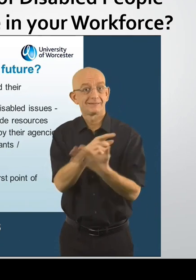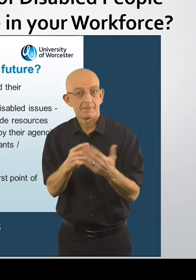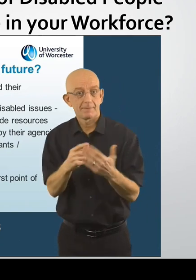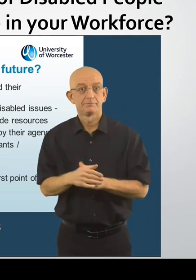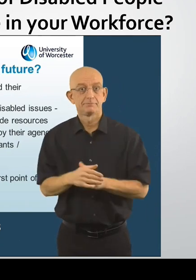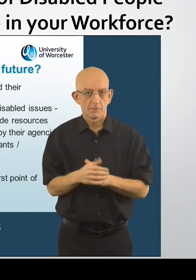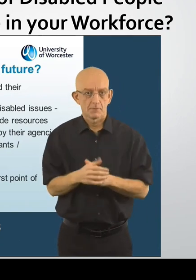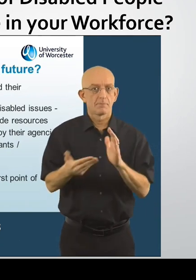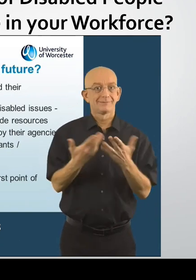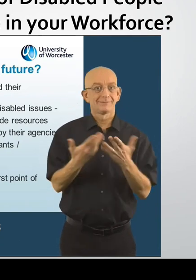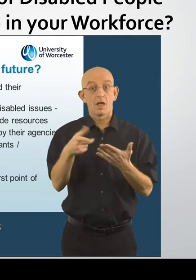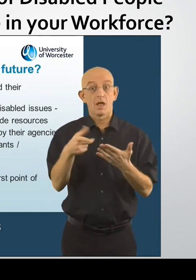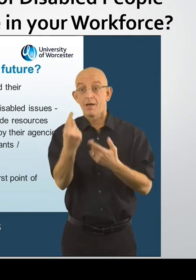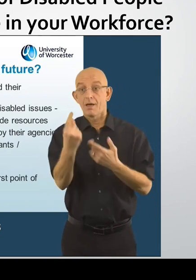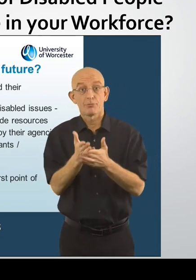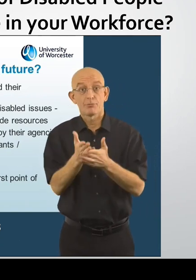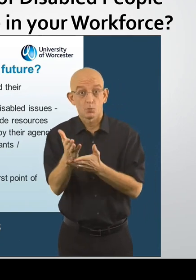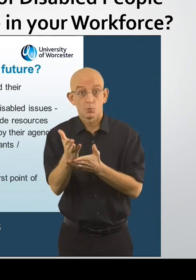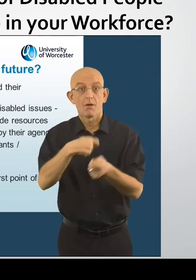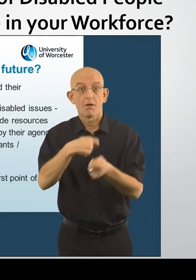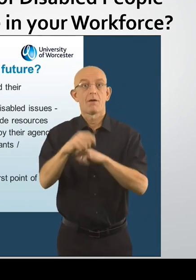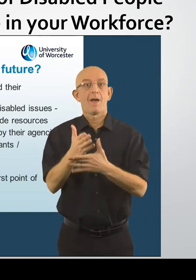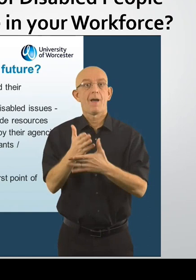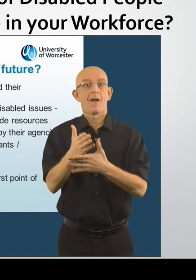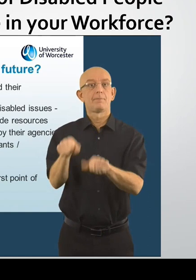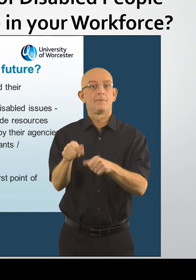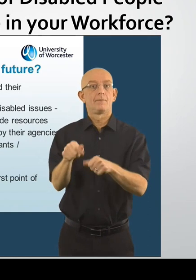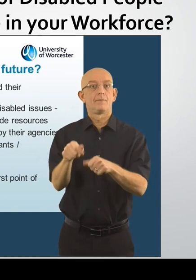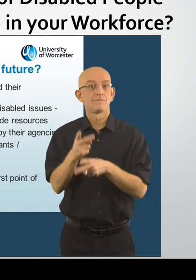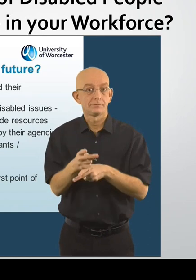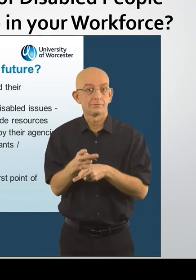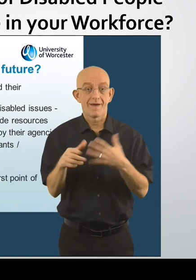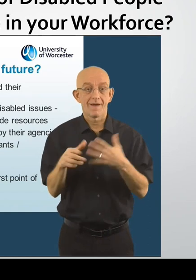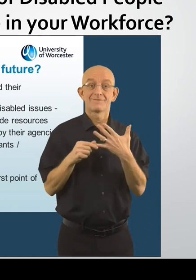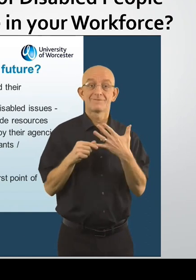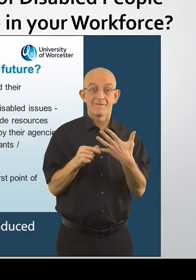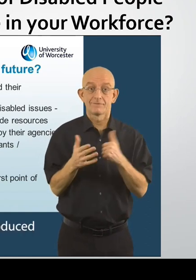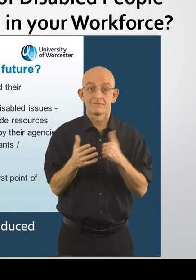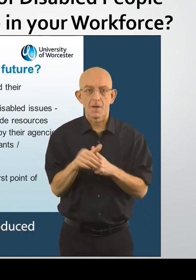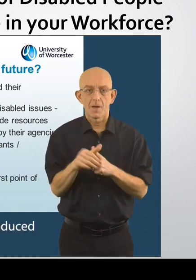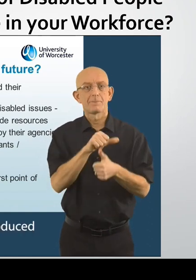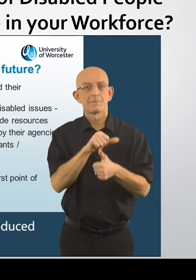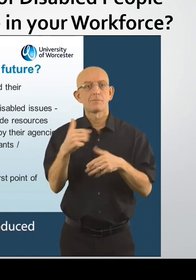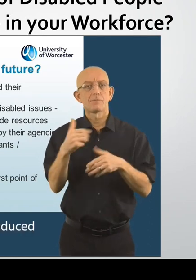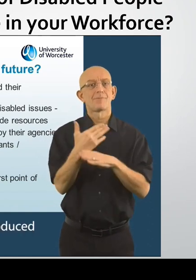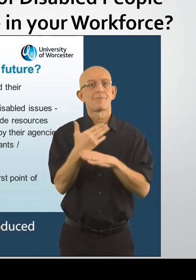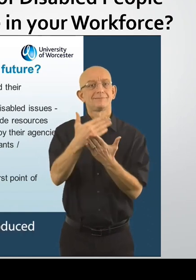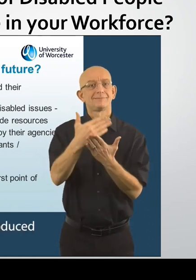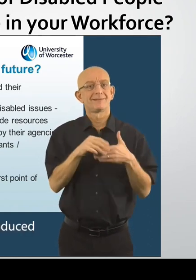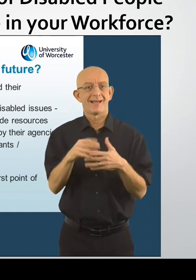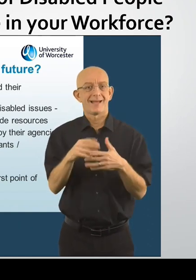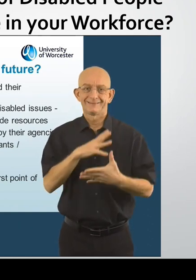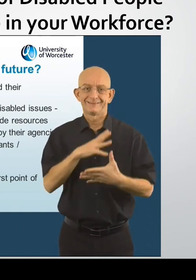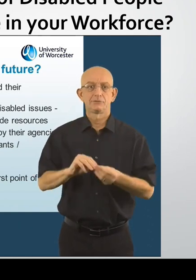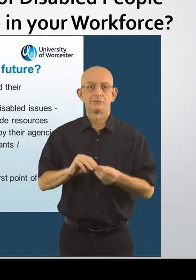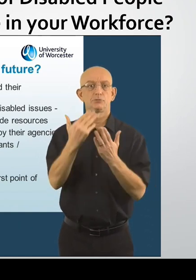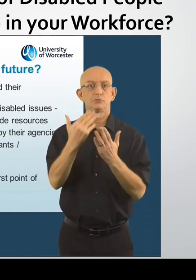applicants and the number of conversions to becoming foster carers. Point five, a best practice guide needs to be